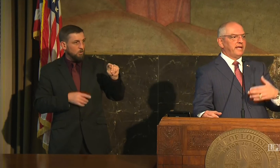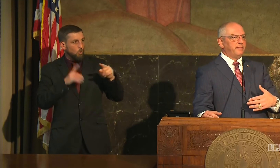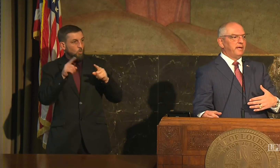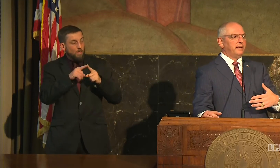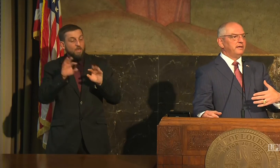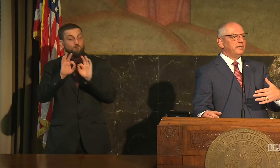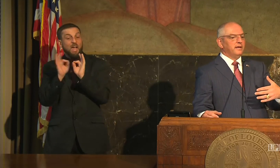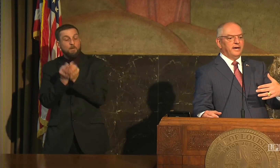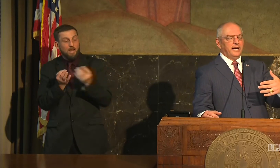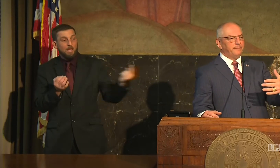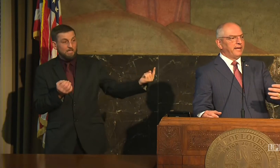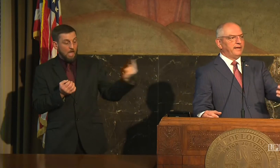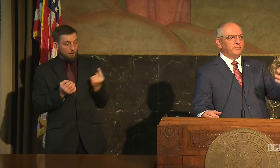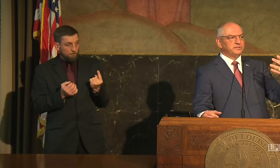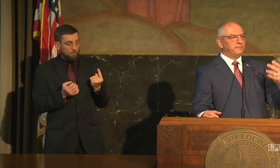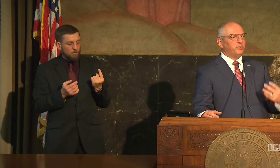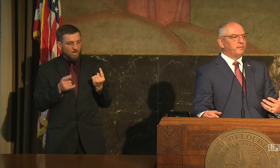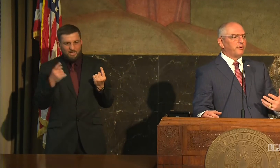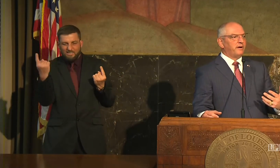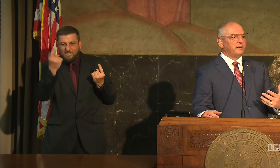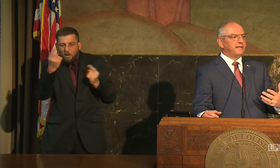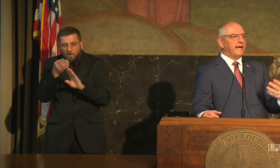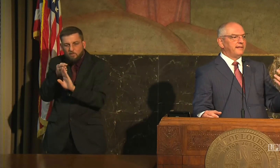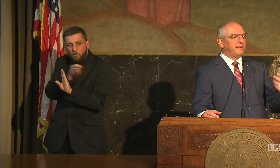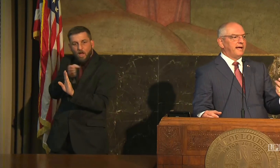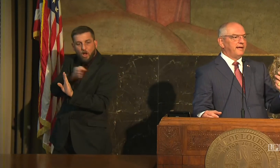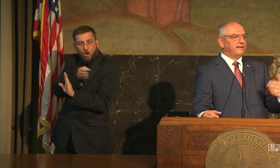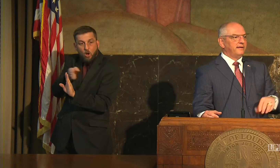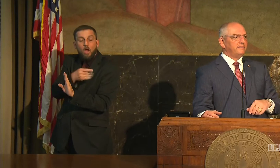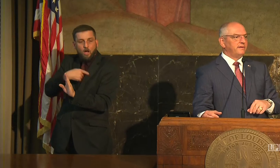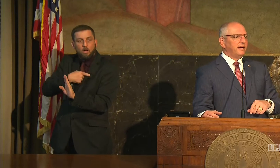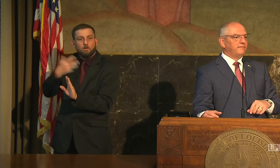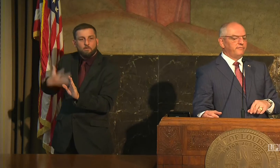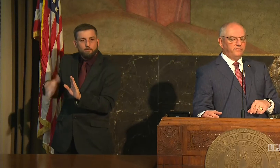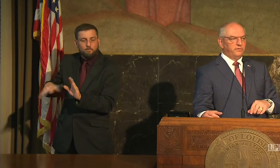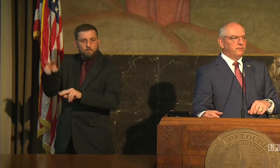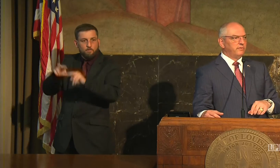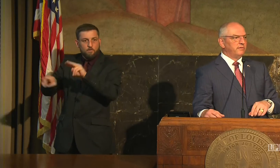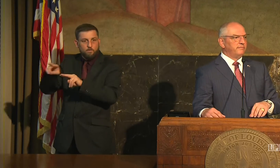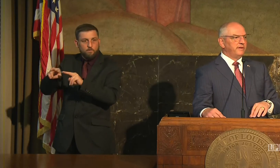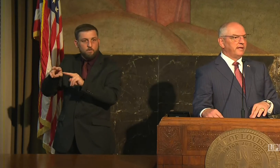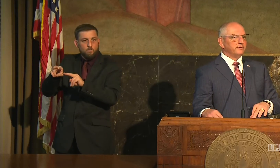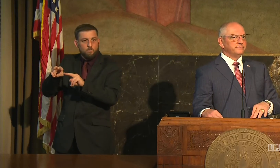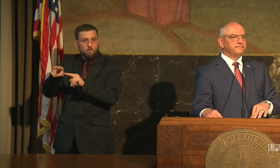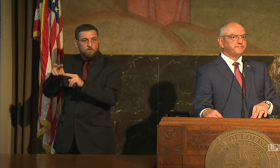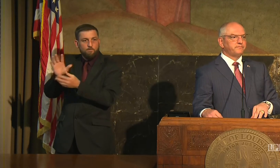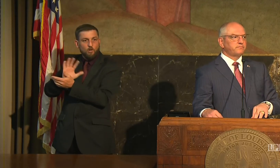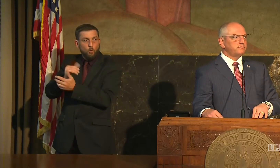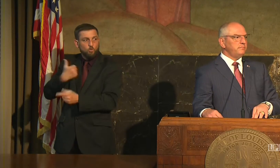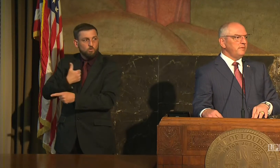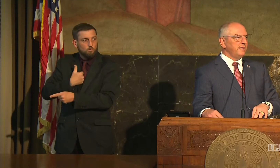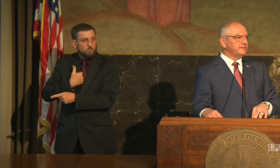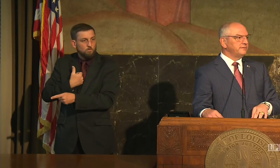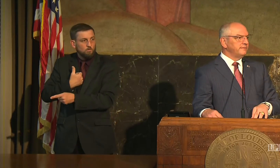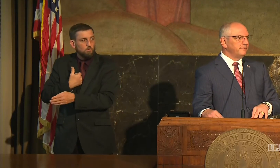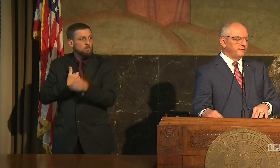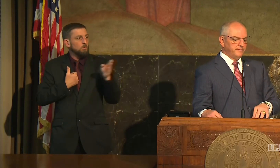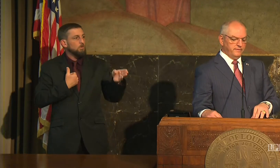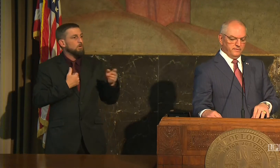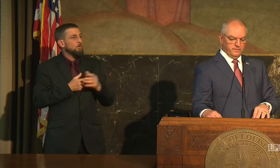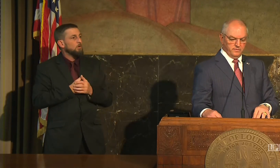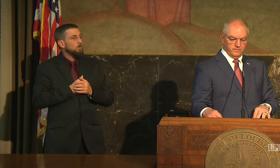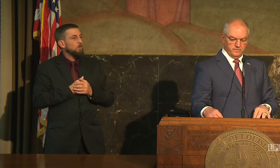the family came in, and it was some point prior to that I viewed the videos. Yes.